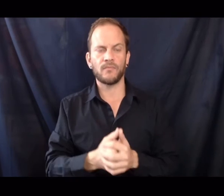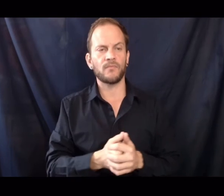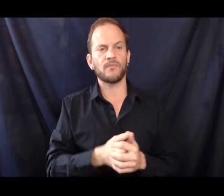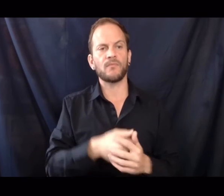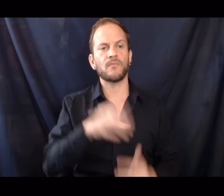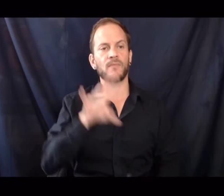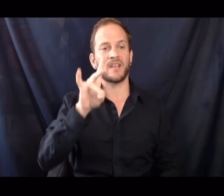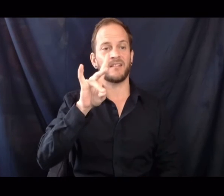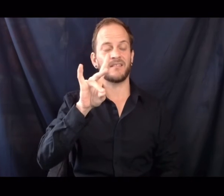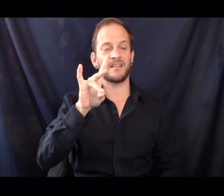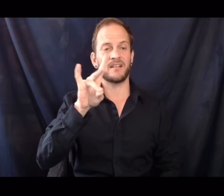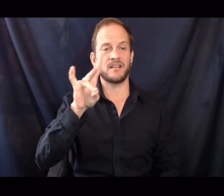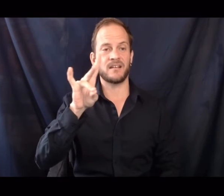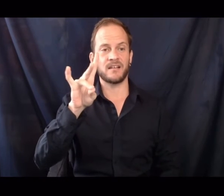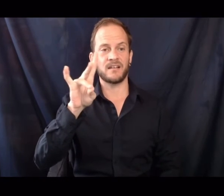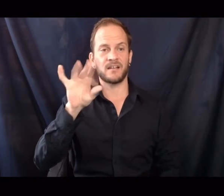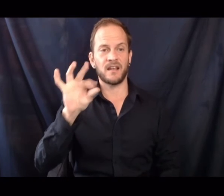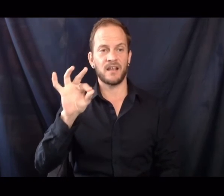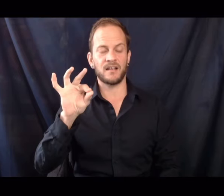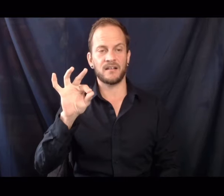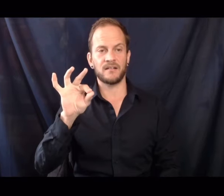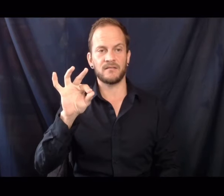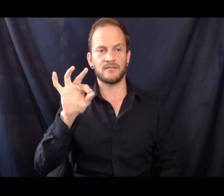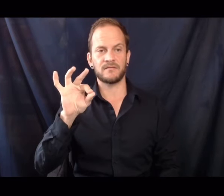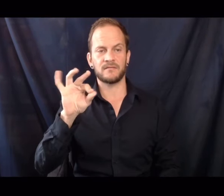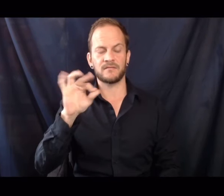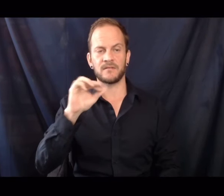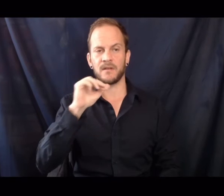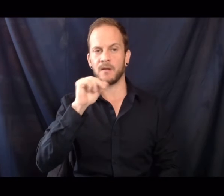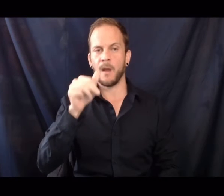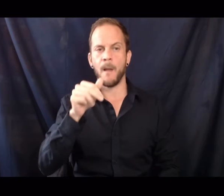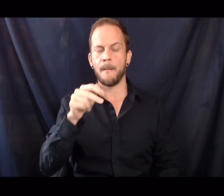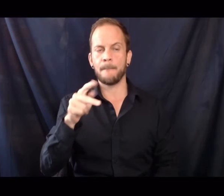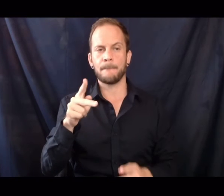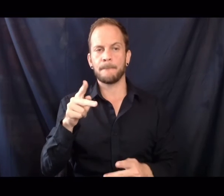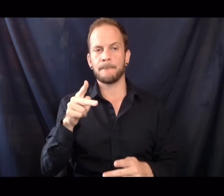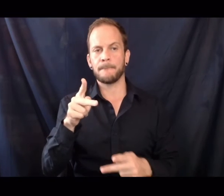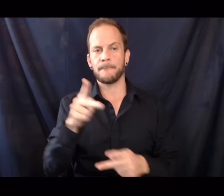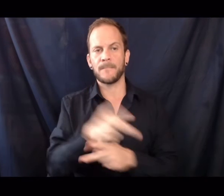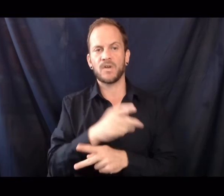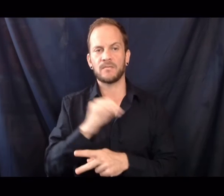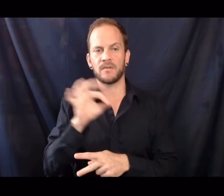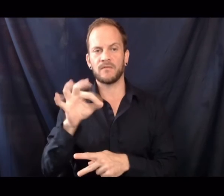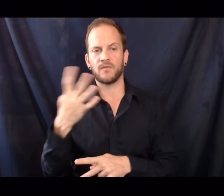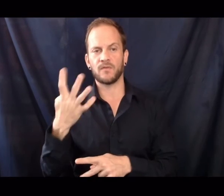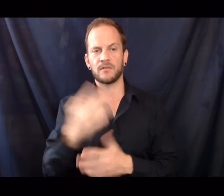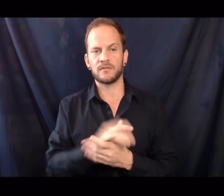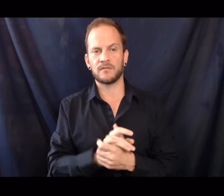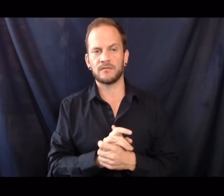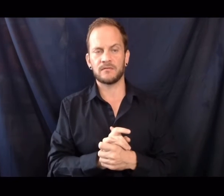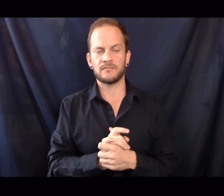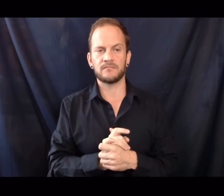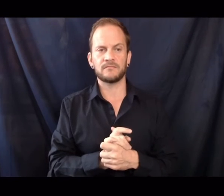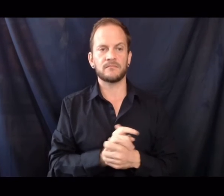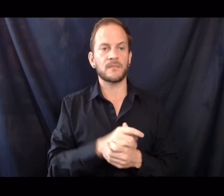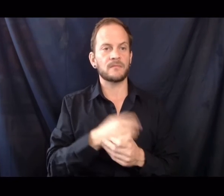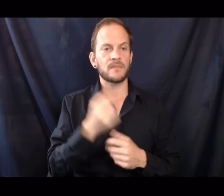79 by 4, we see that 4 divides into 79 19 times with the remainder of 3.